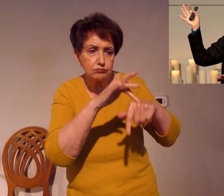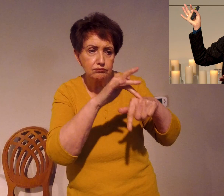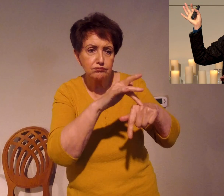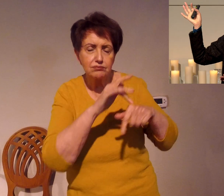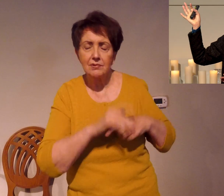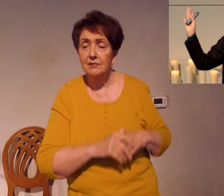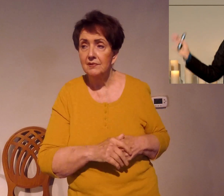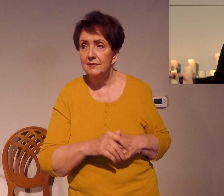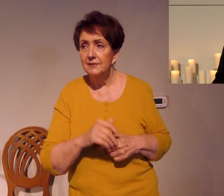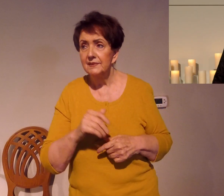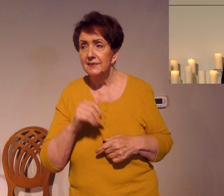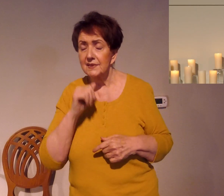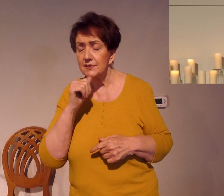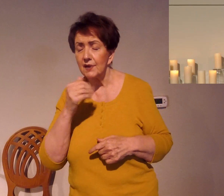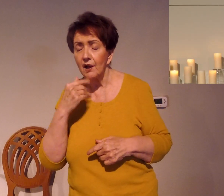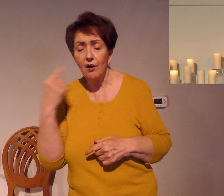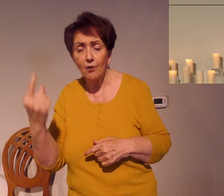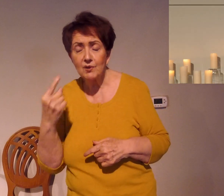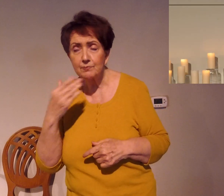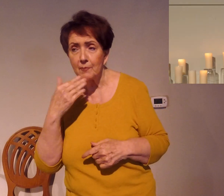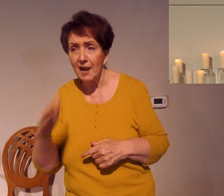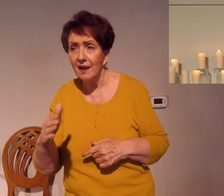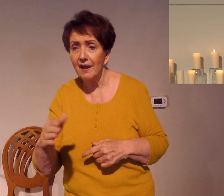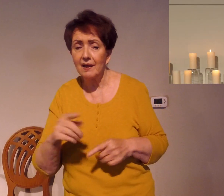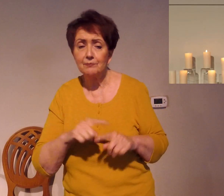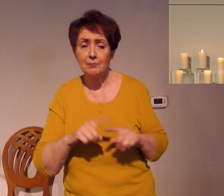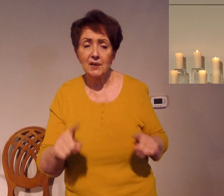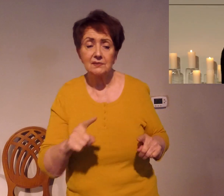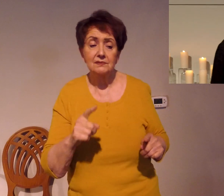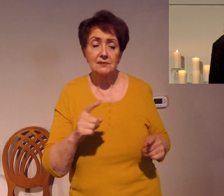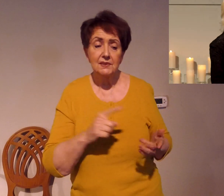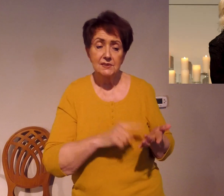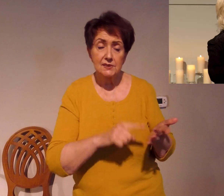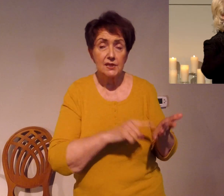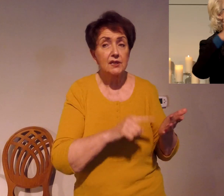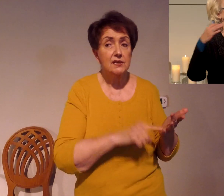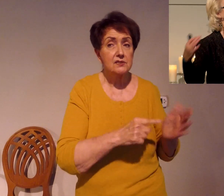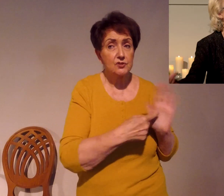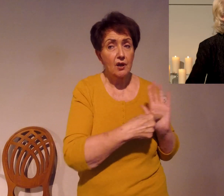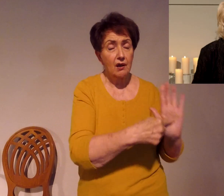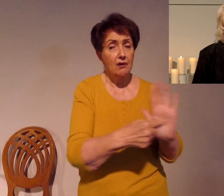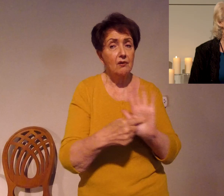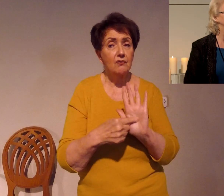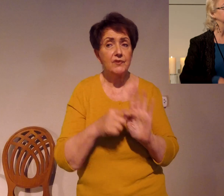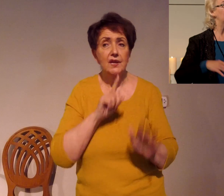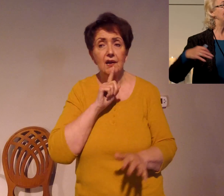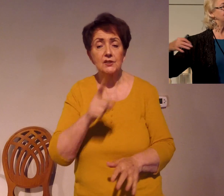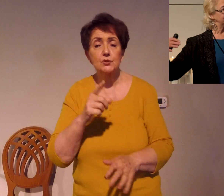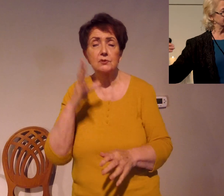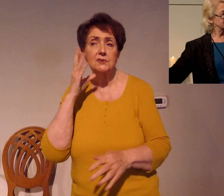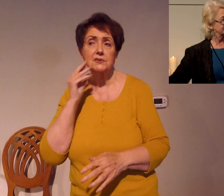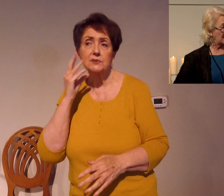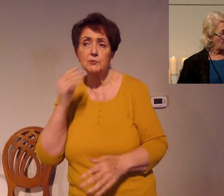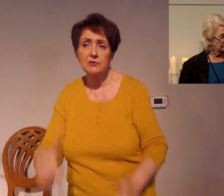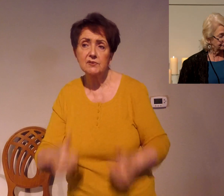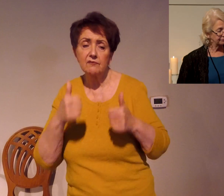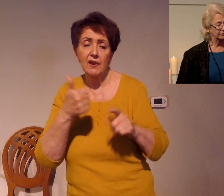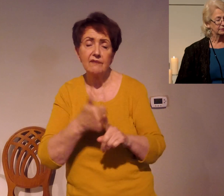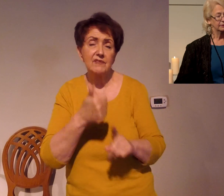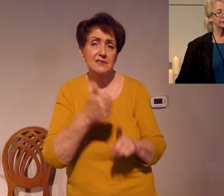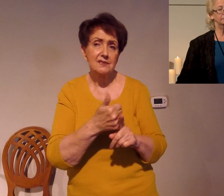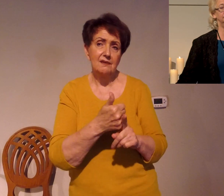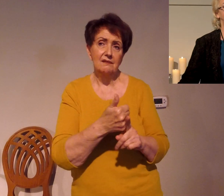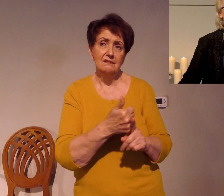it. And yet, incrementally, studies have shown that the actual experience of life